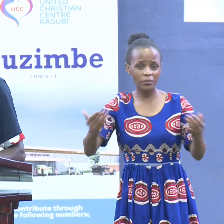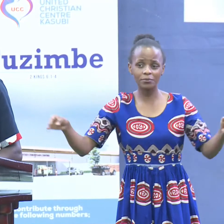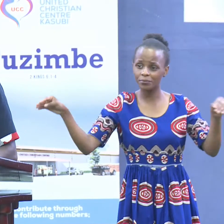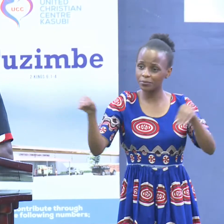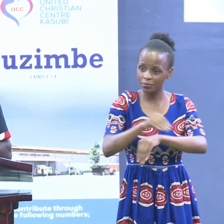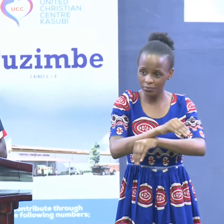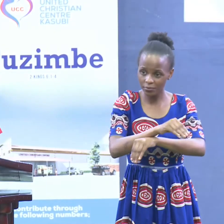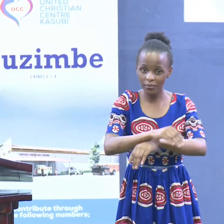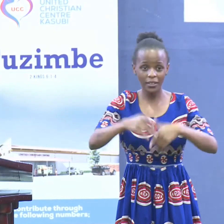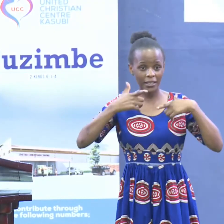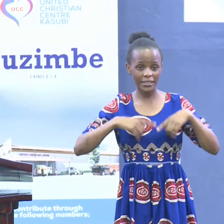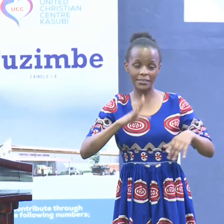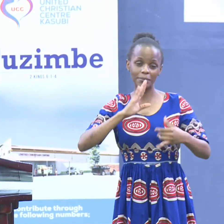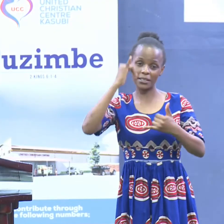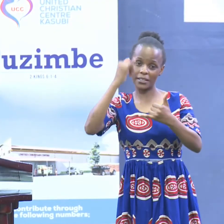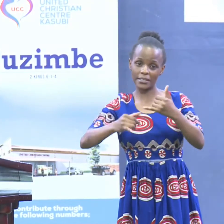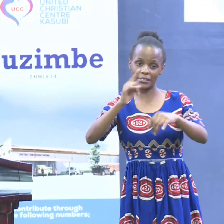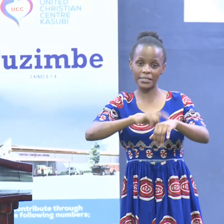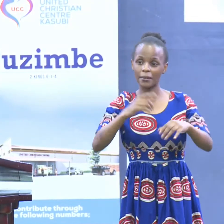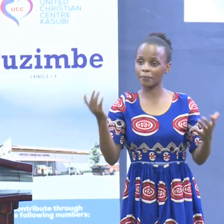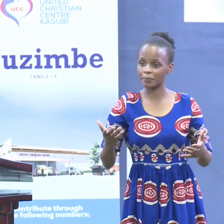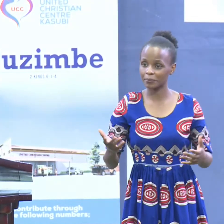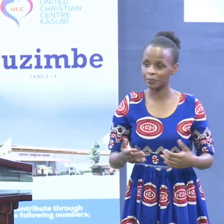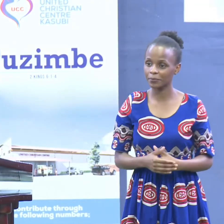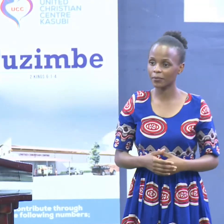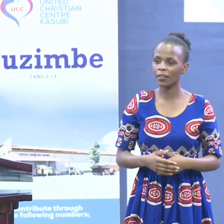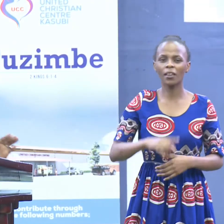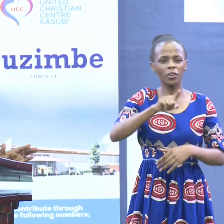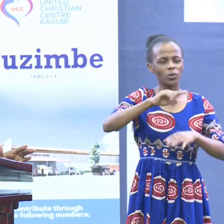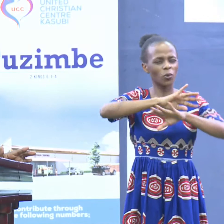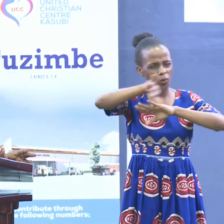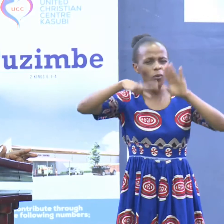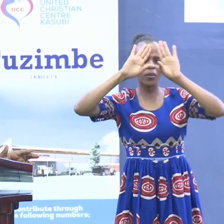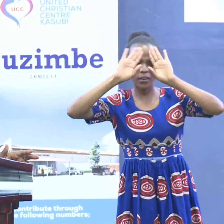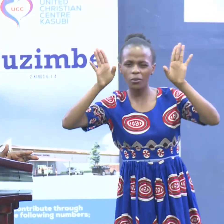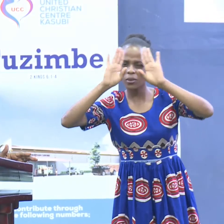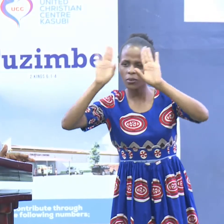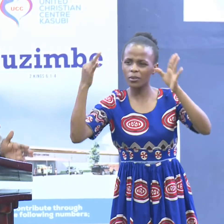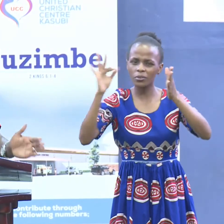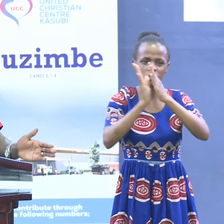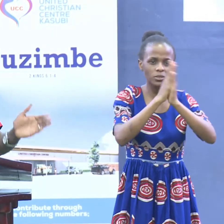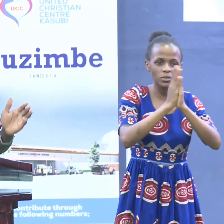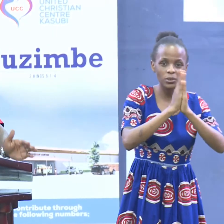when he's exchanging. Let's end with this. You know this story